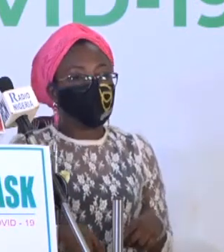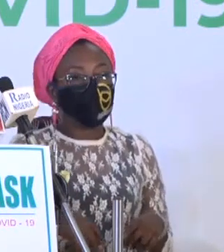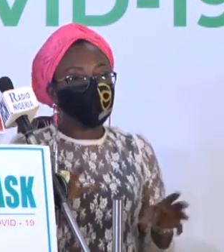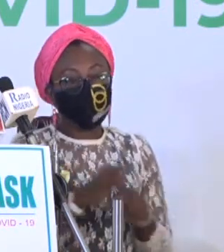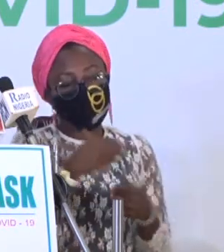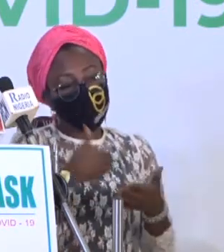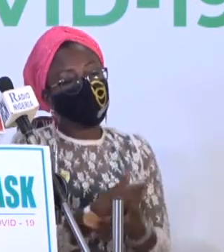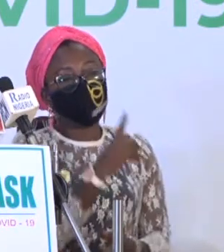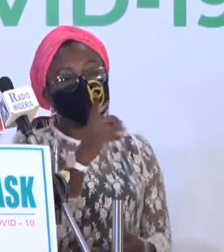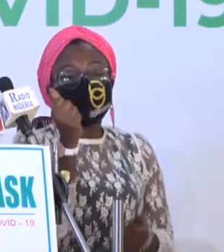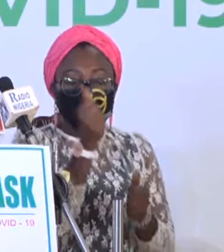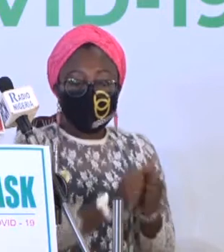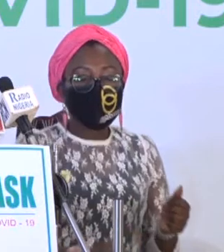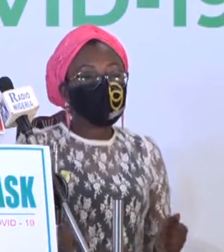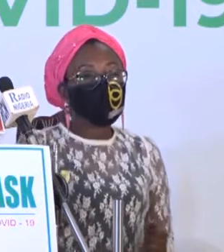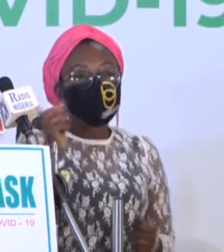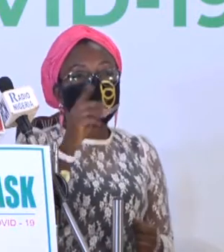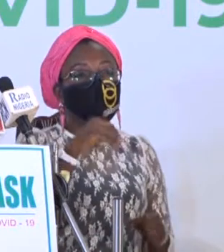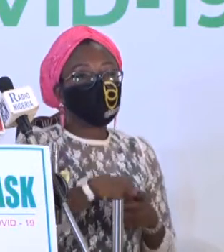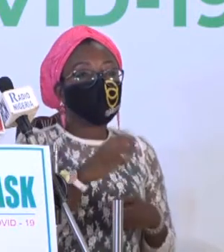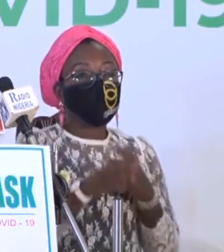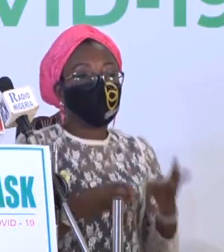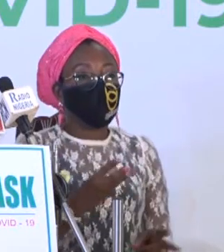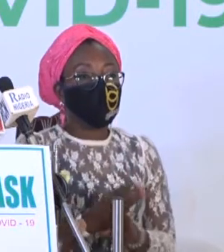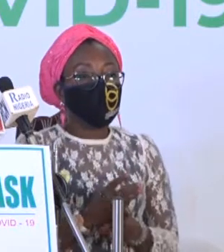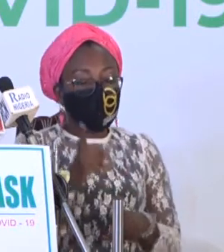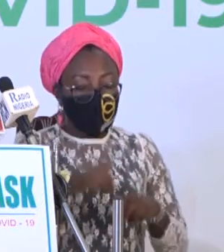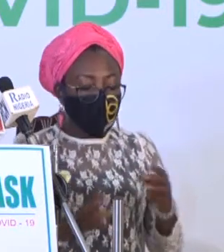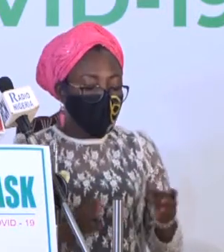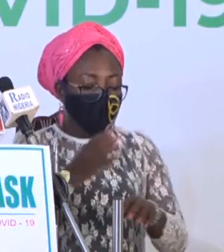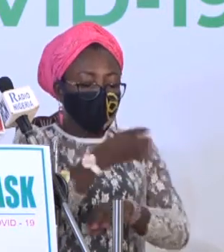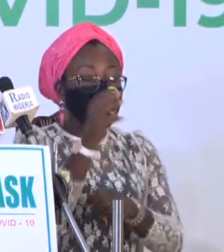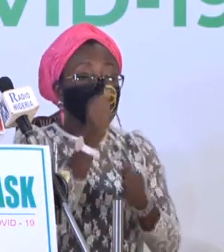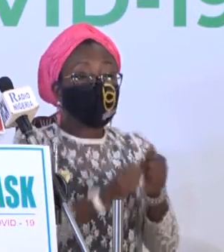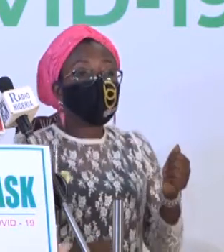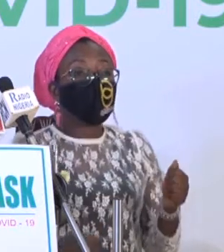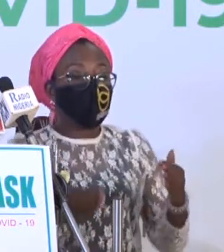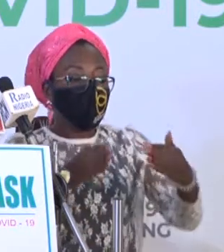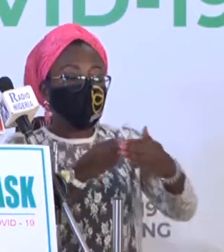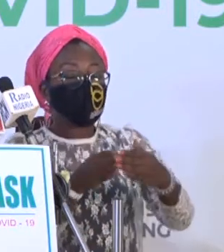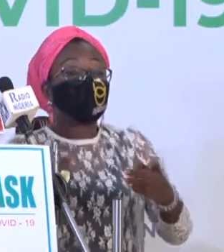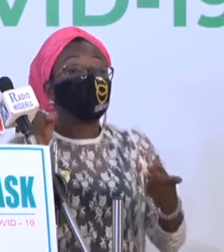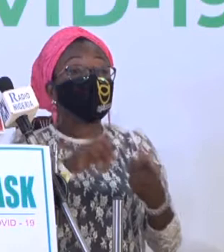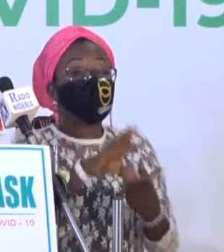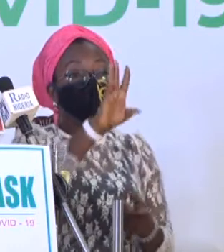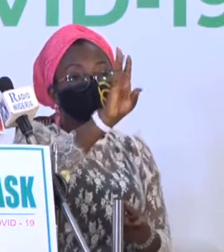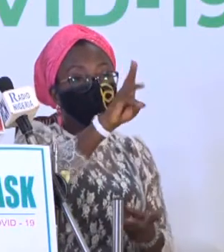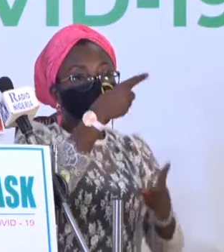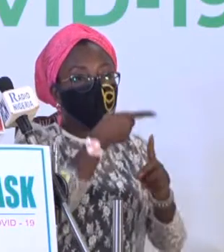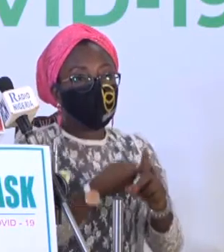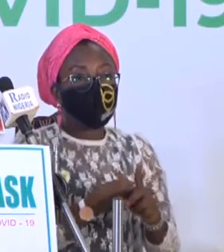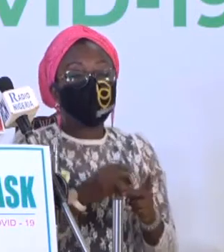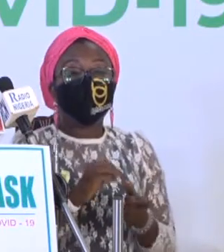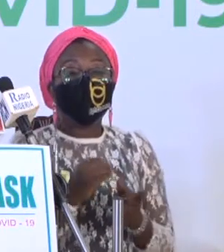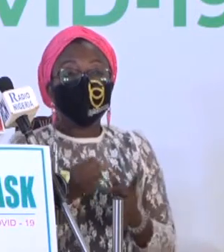ban for defaulting passengers who failed to carry out Day 7 COVID-19 tests. He stated this at the Presidential Task Force